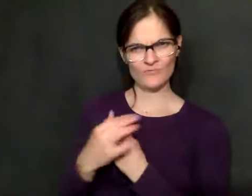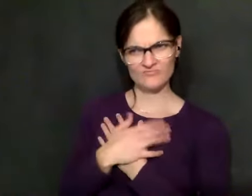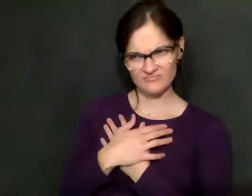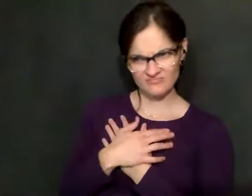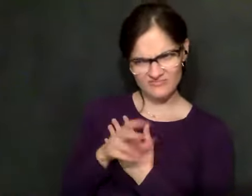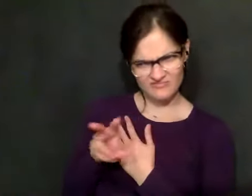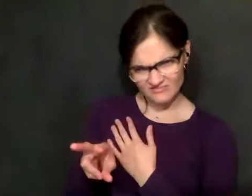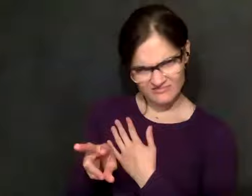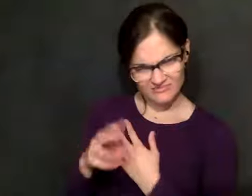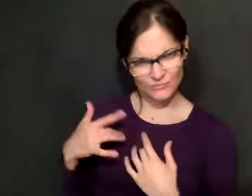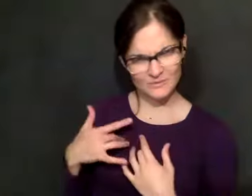previously. And